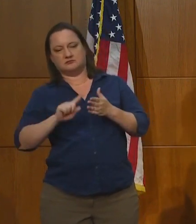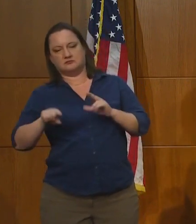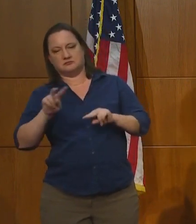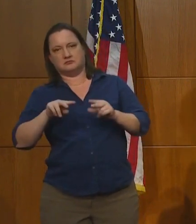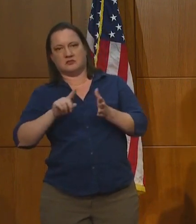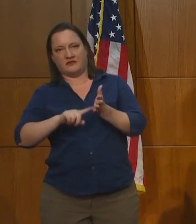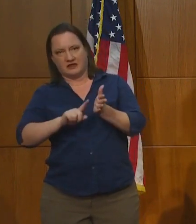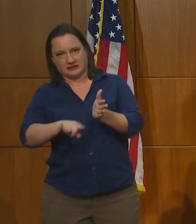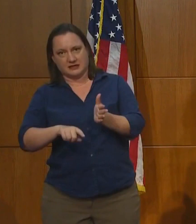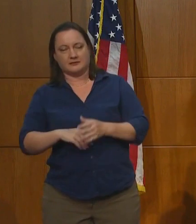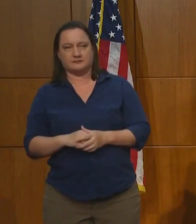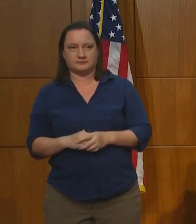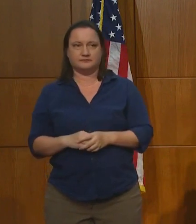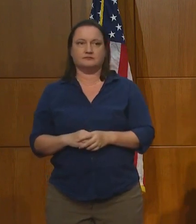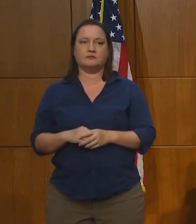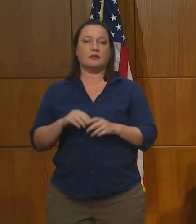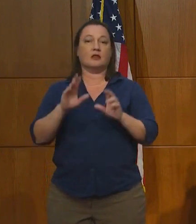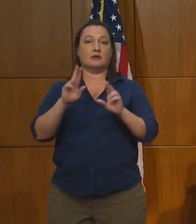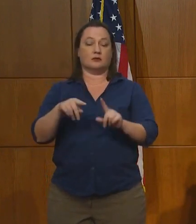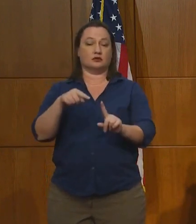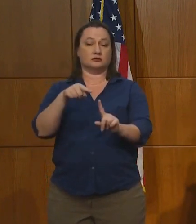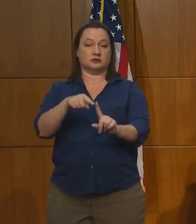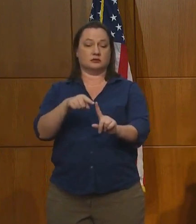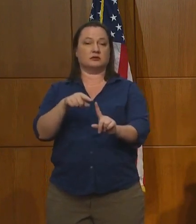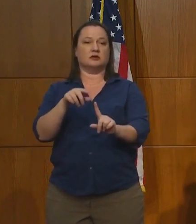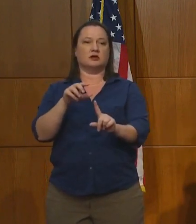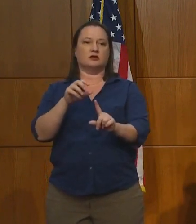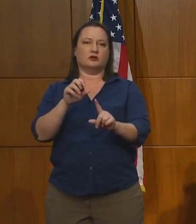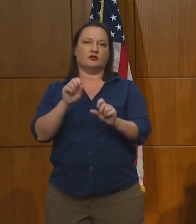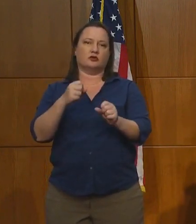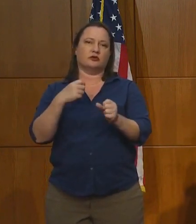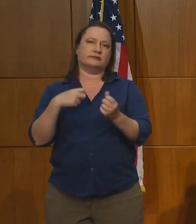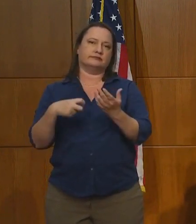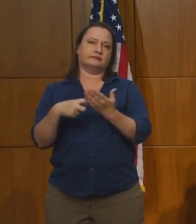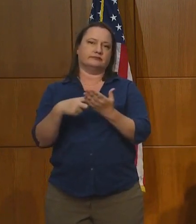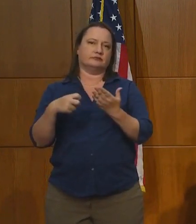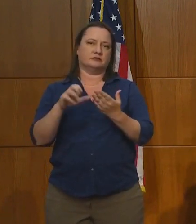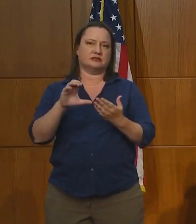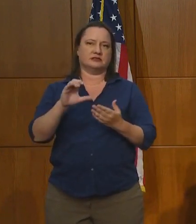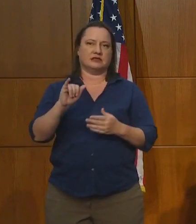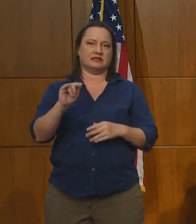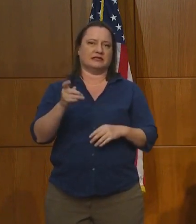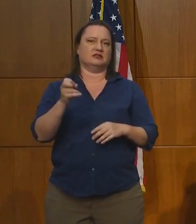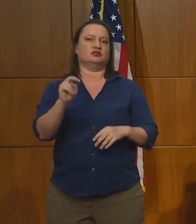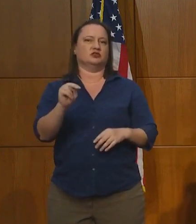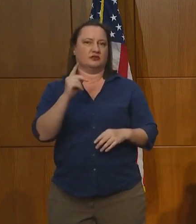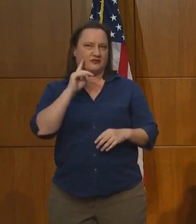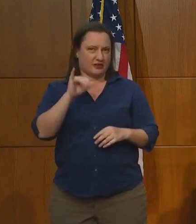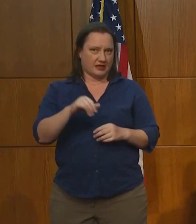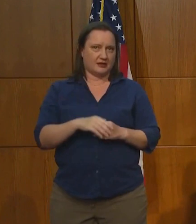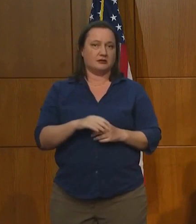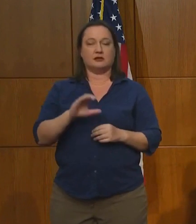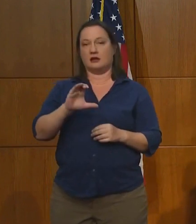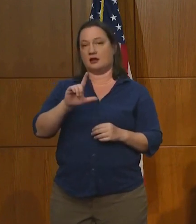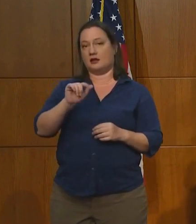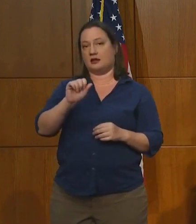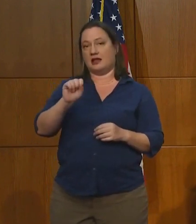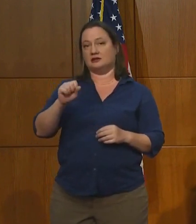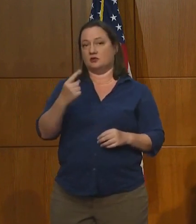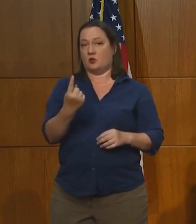can be given a citation for that. As we've said before, it's a Class 1